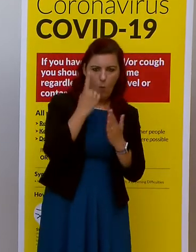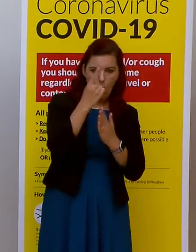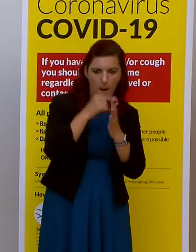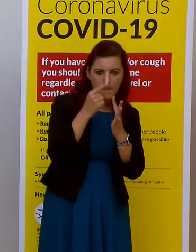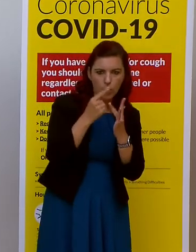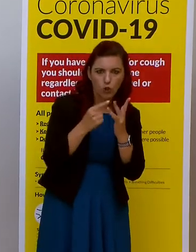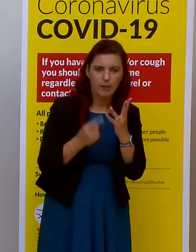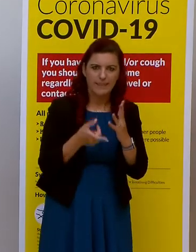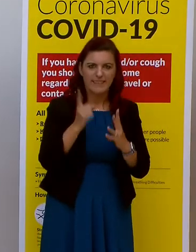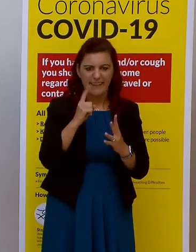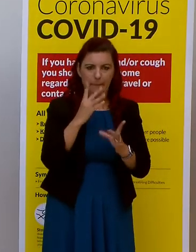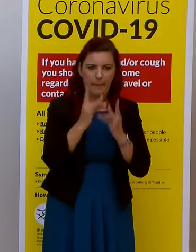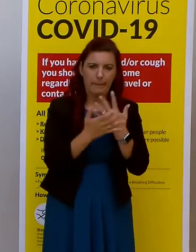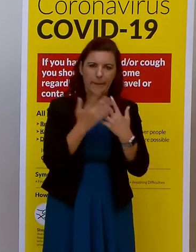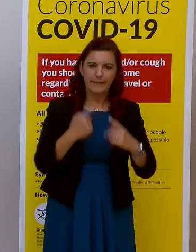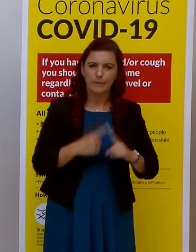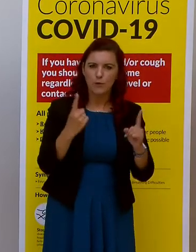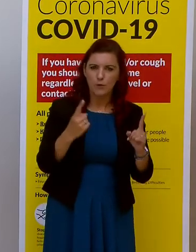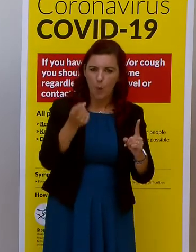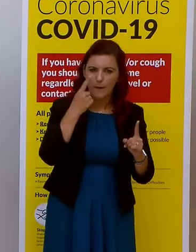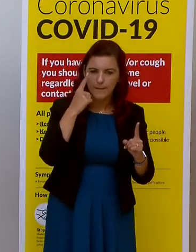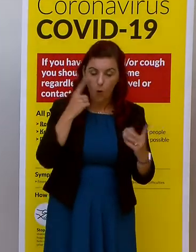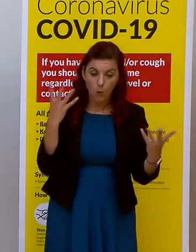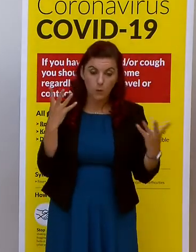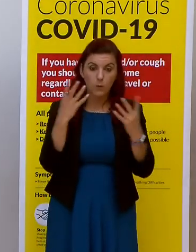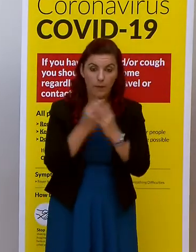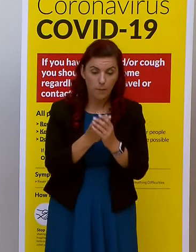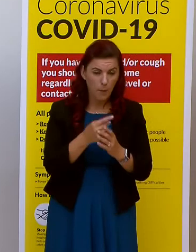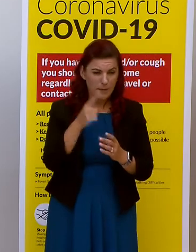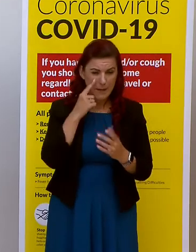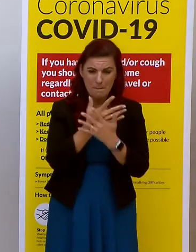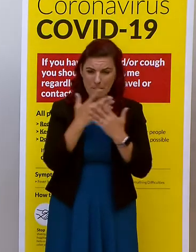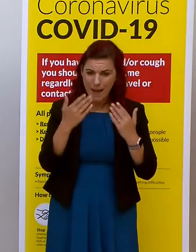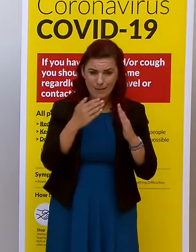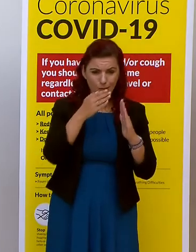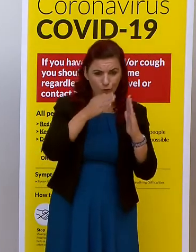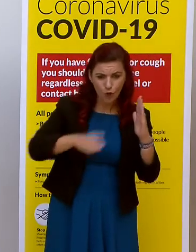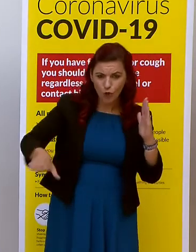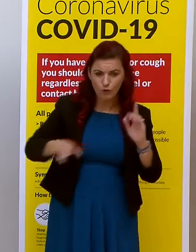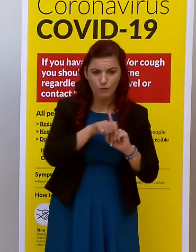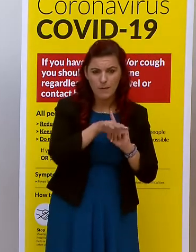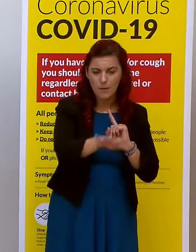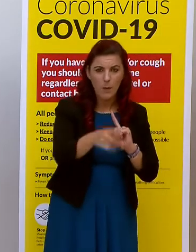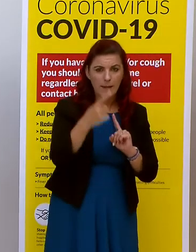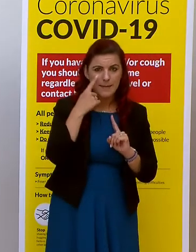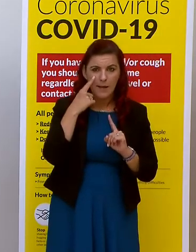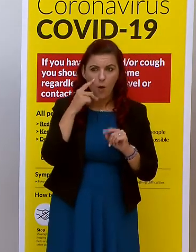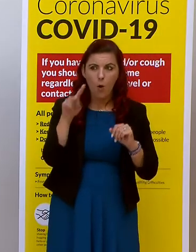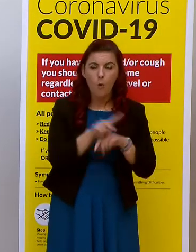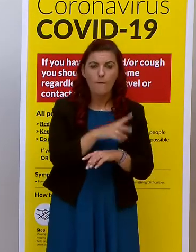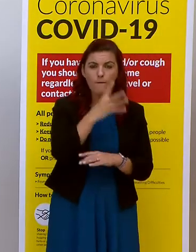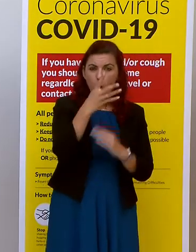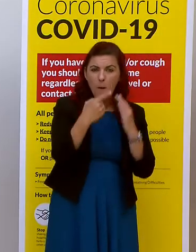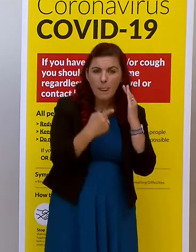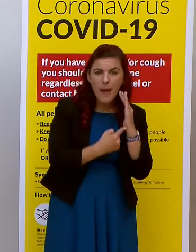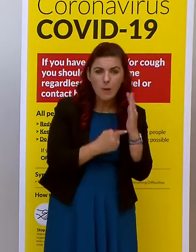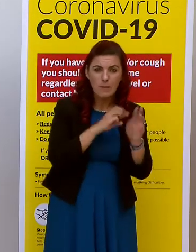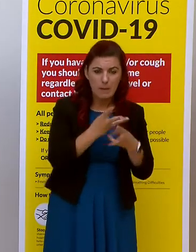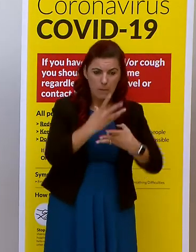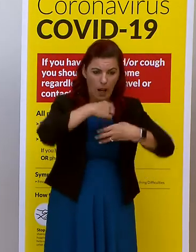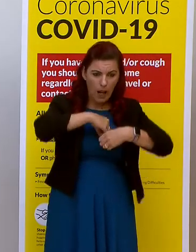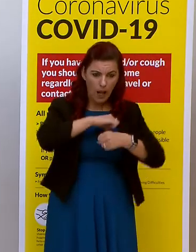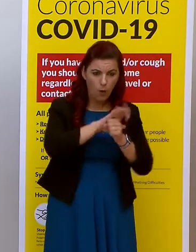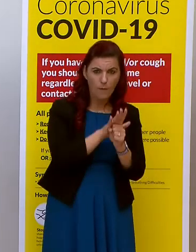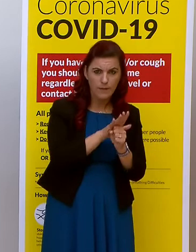what we have seen is a collapse in community transmission. We have seen cases go down from over 4,000 per week to just under